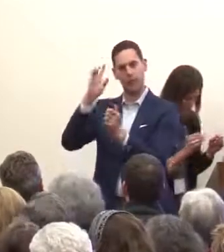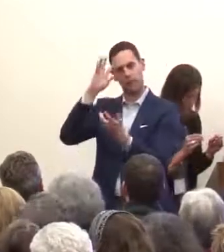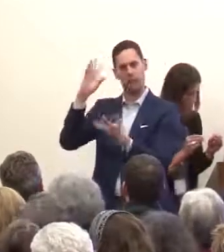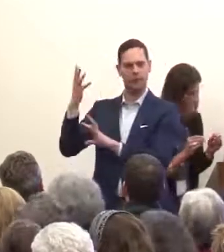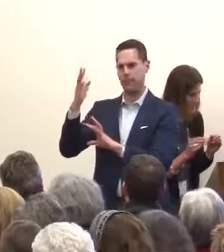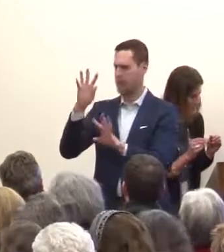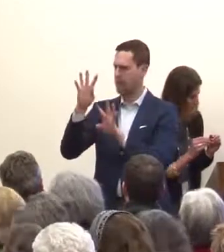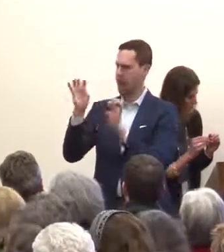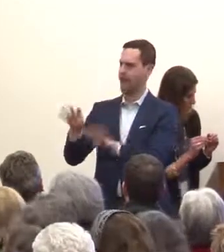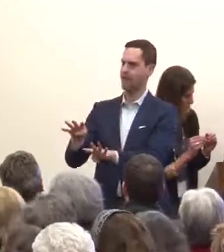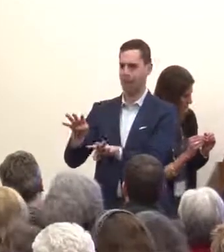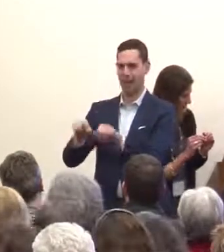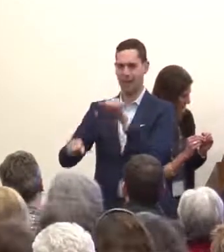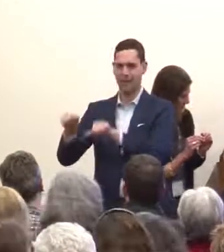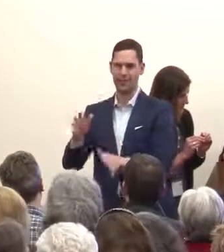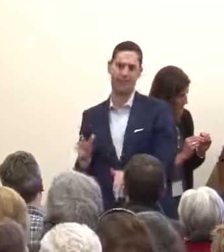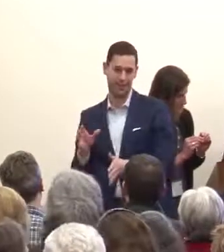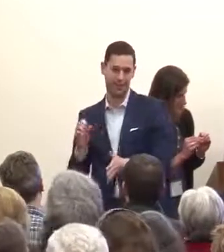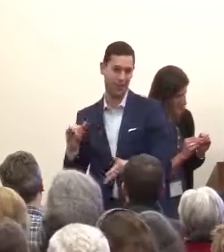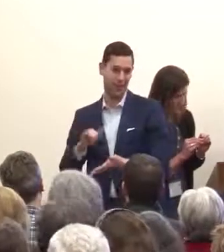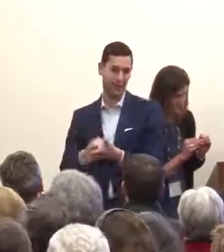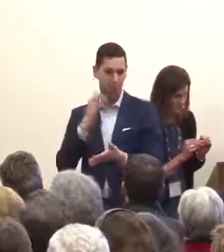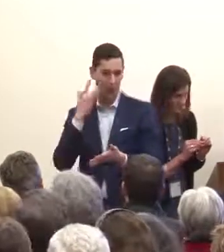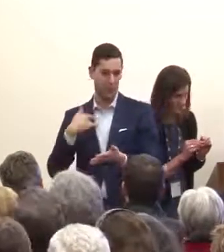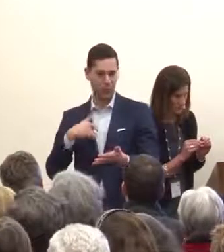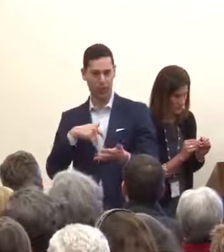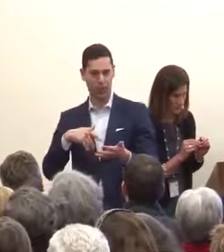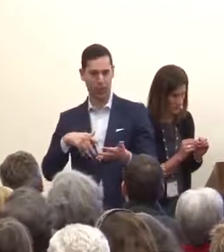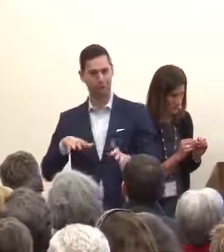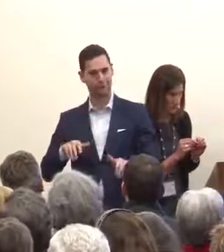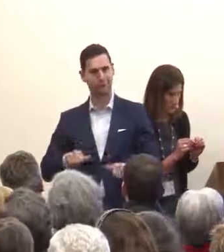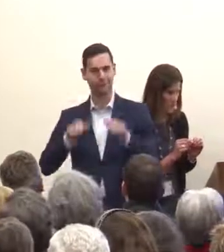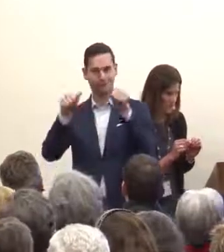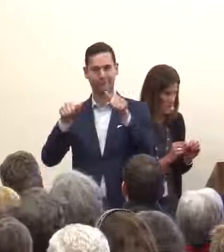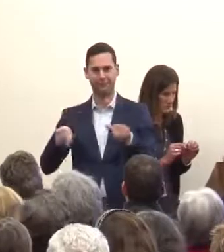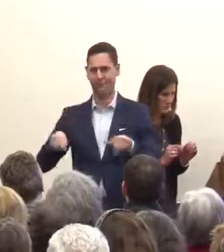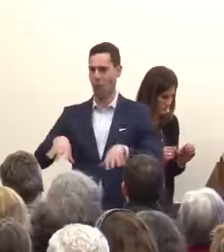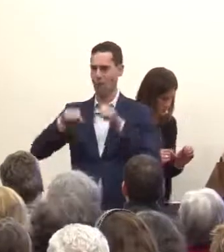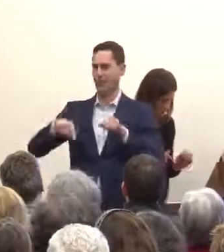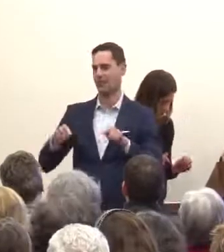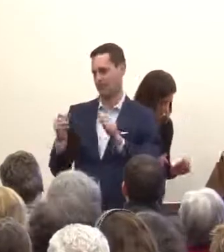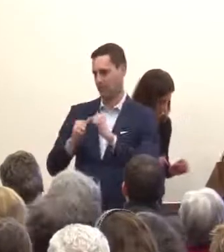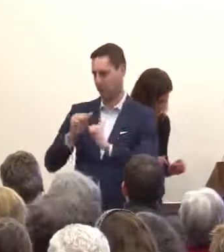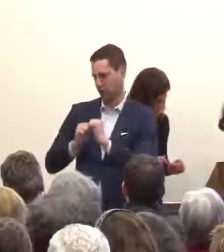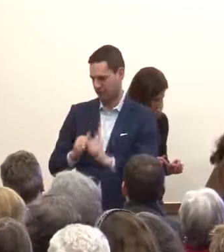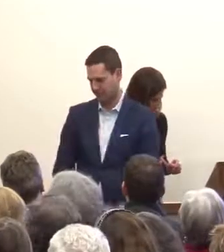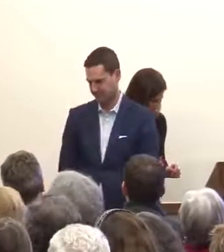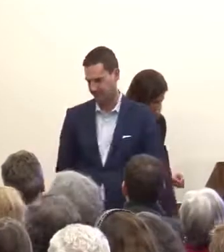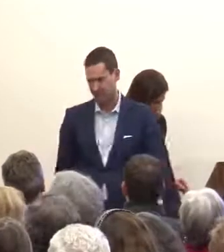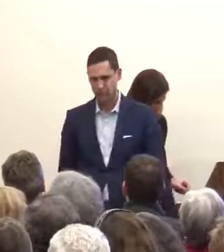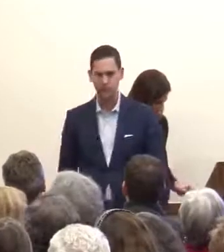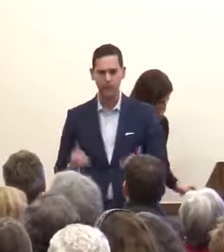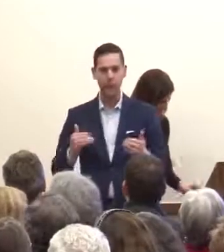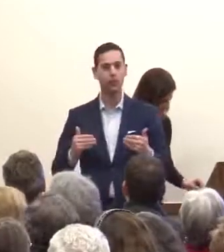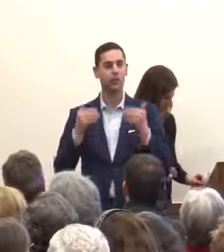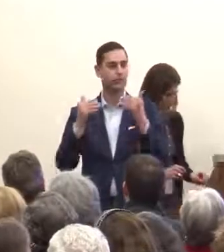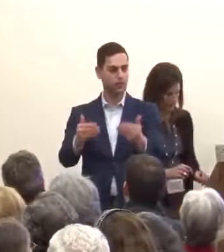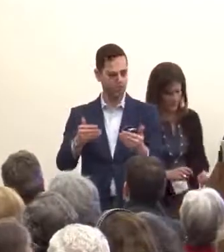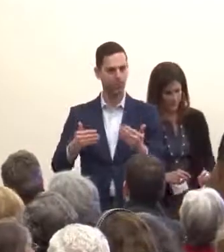this. So now we're going to move on. There is a language called